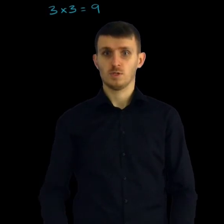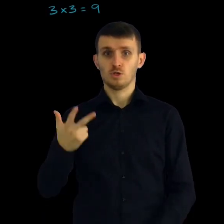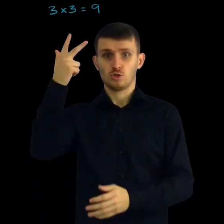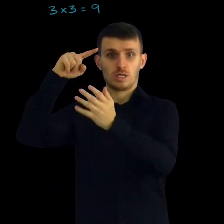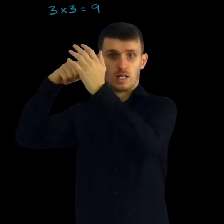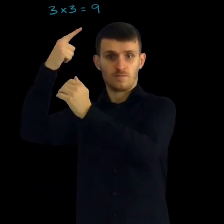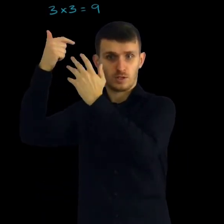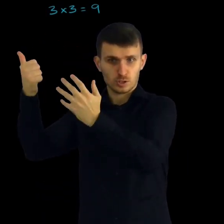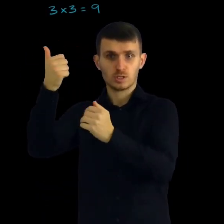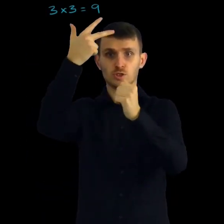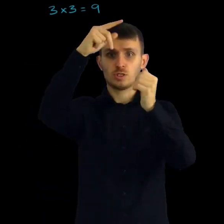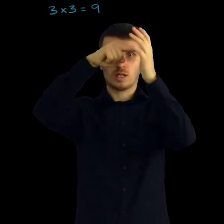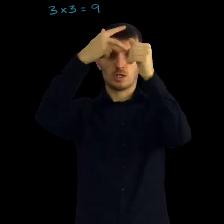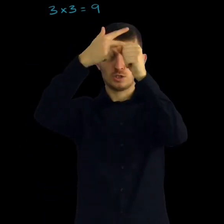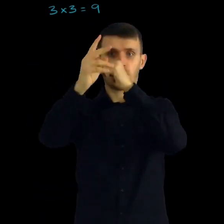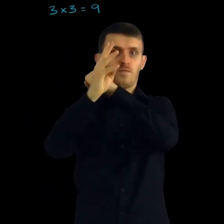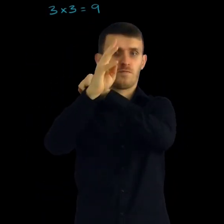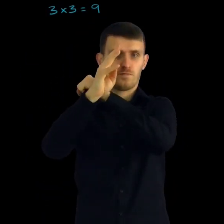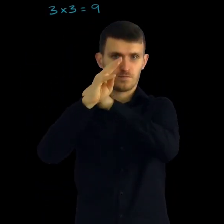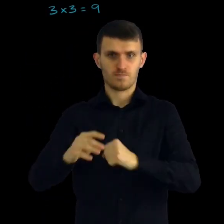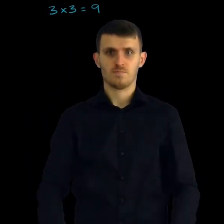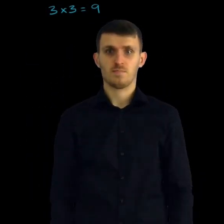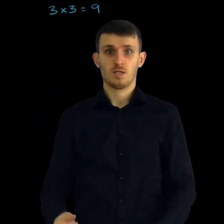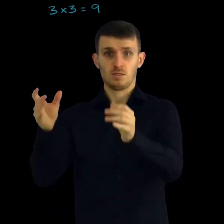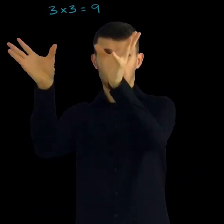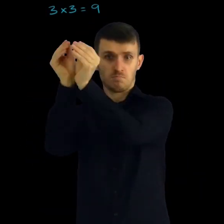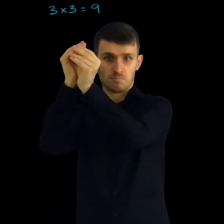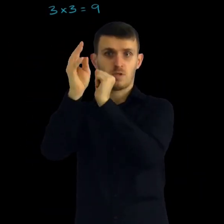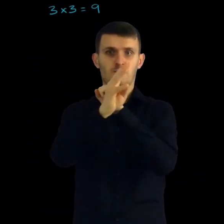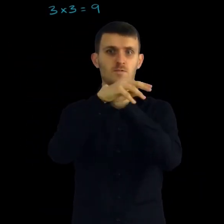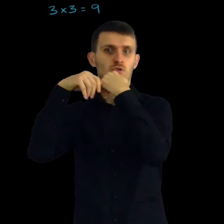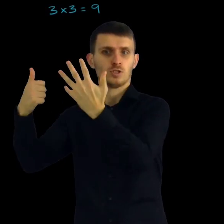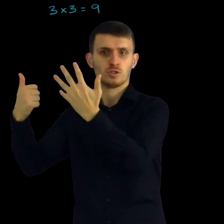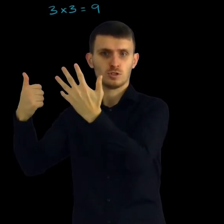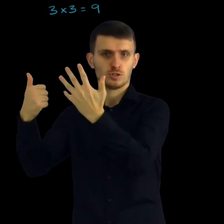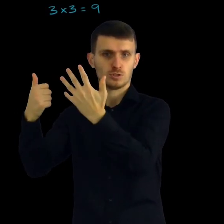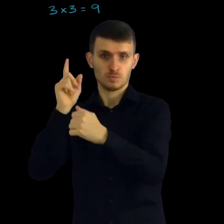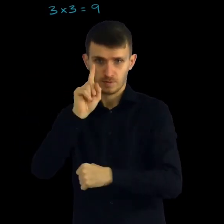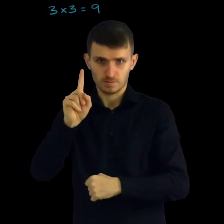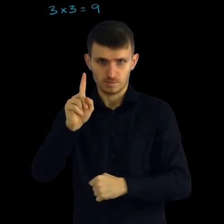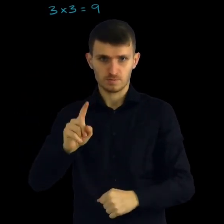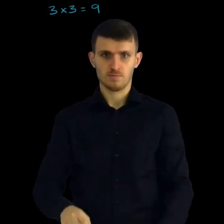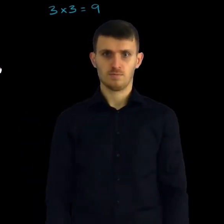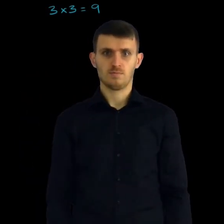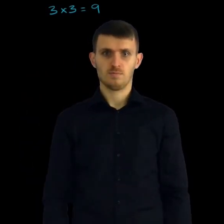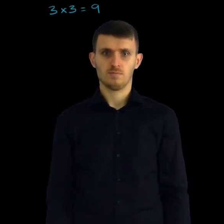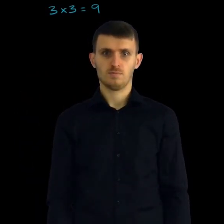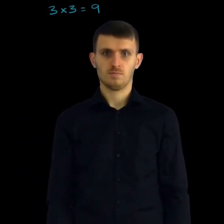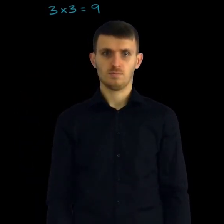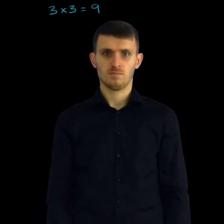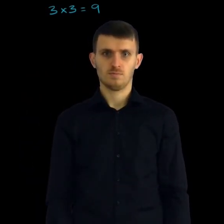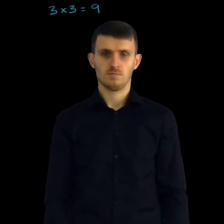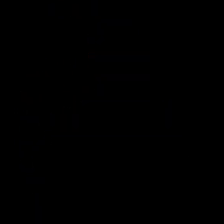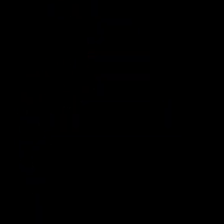did 3 times 2 is 6, 3 times 30 is 90. You add them together, you get 90 plus 6 is 96.